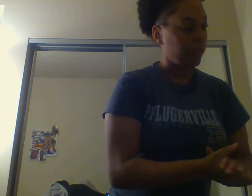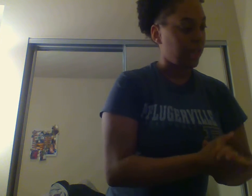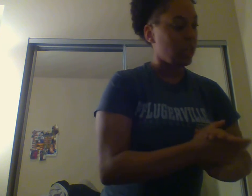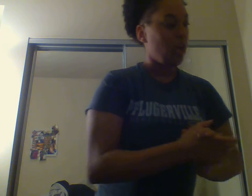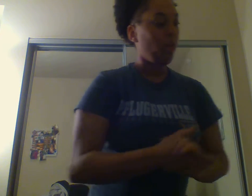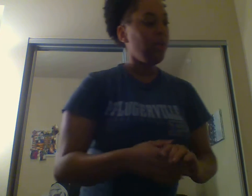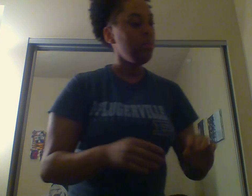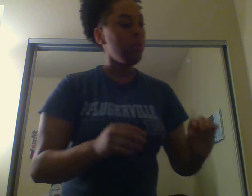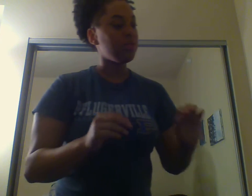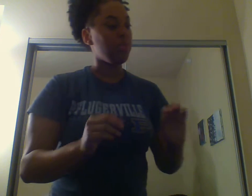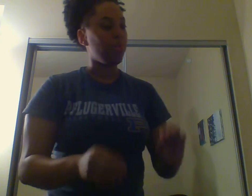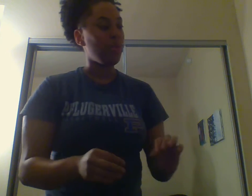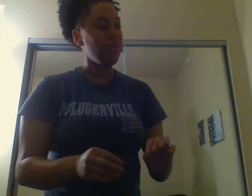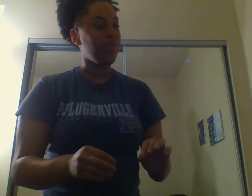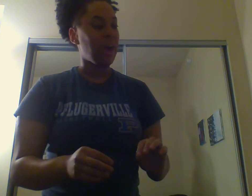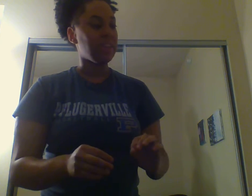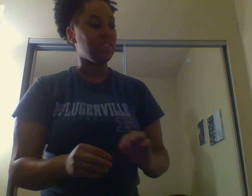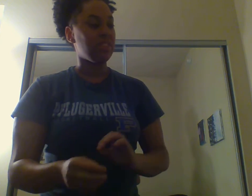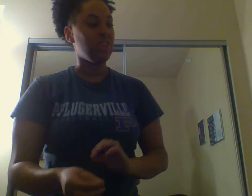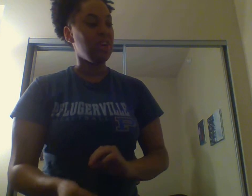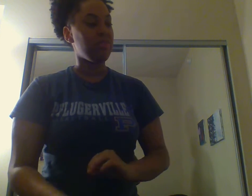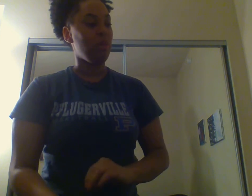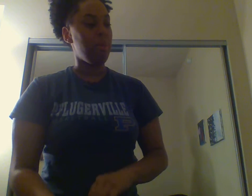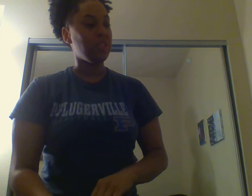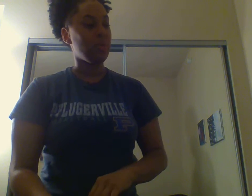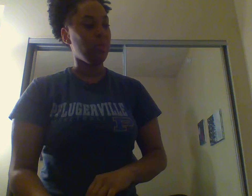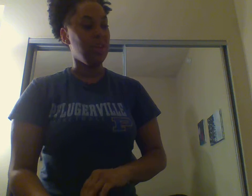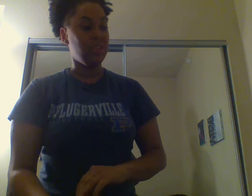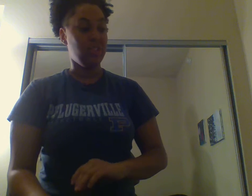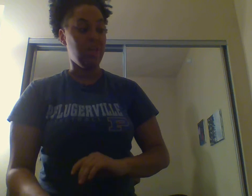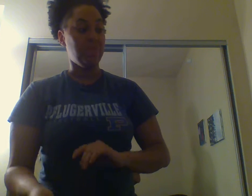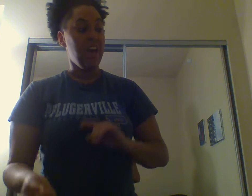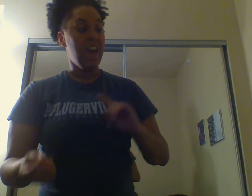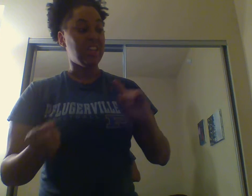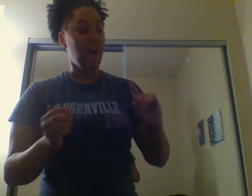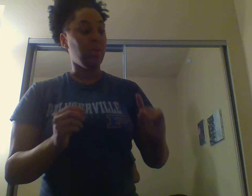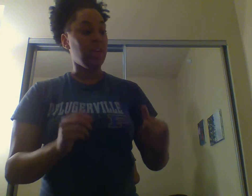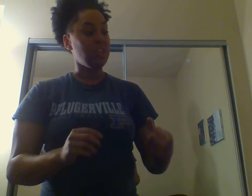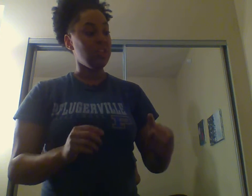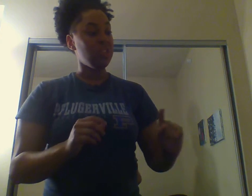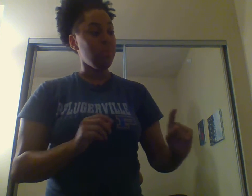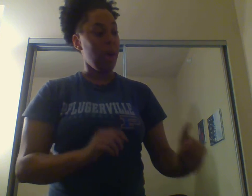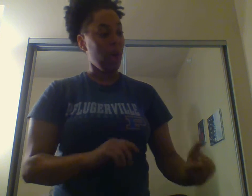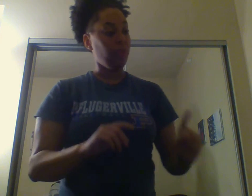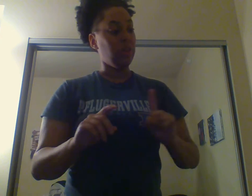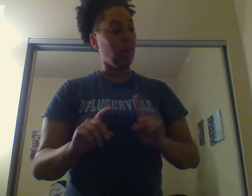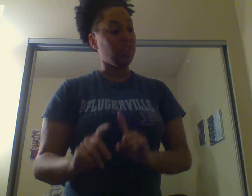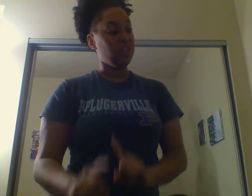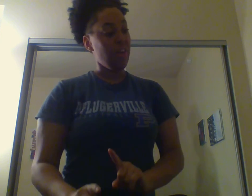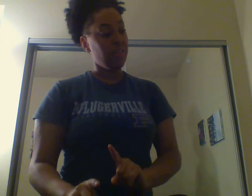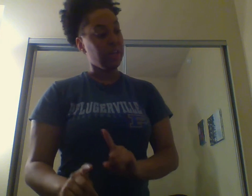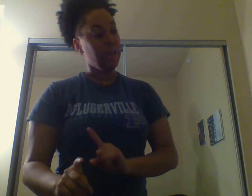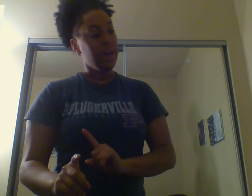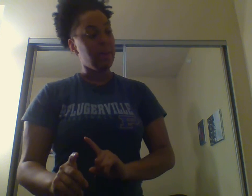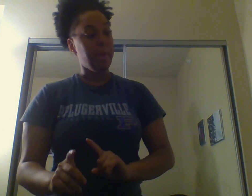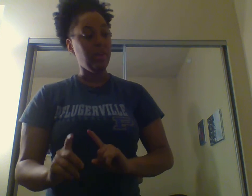says, one of the most important findings in the study of romantic relationships is that relationship health and longevity depend on